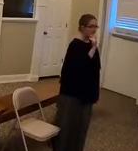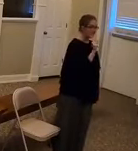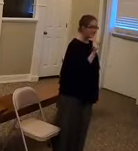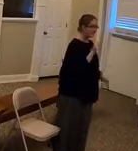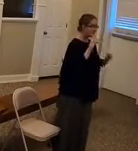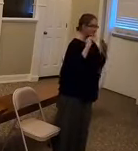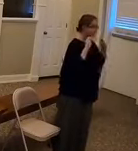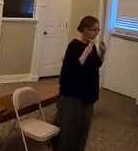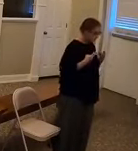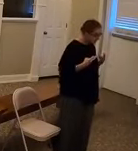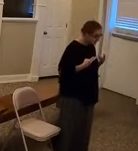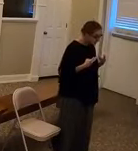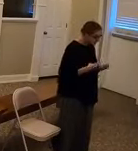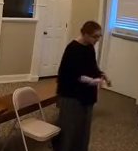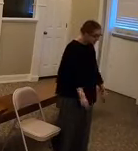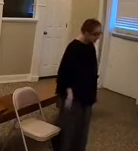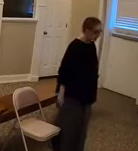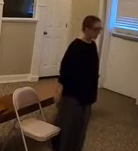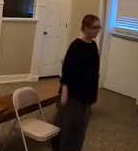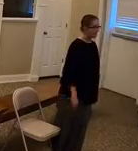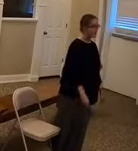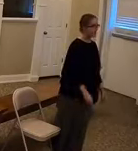little tired,